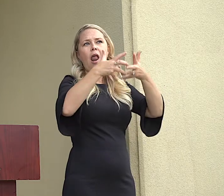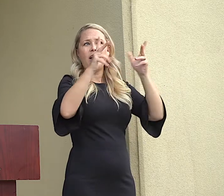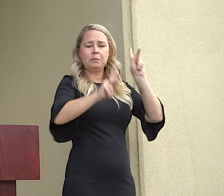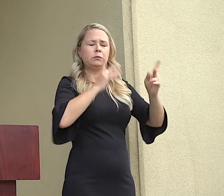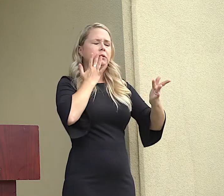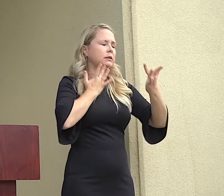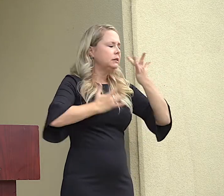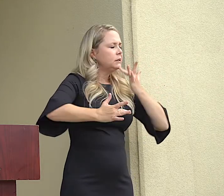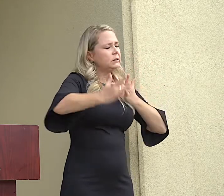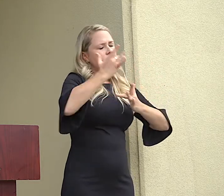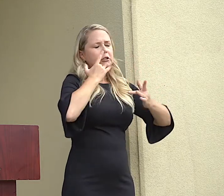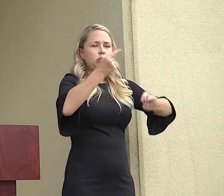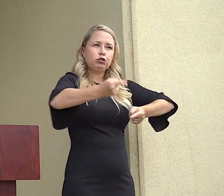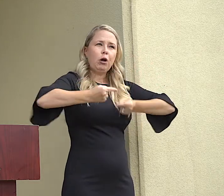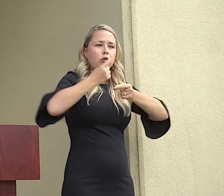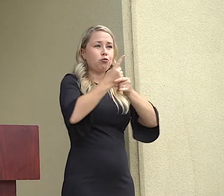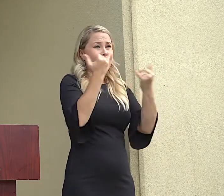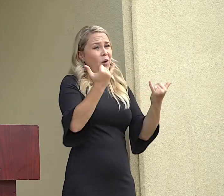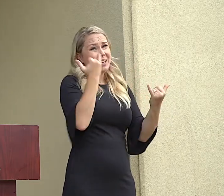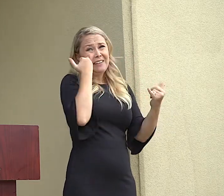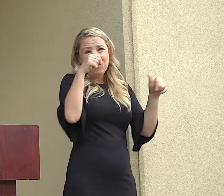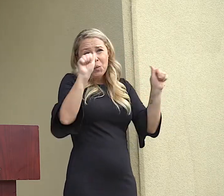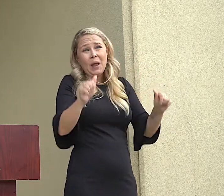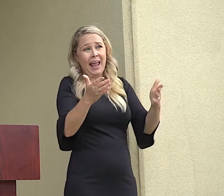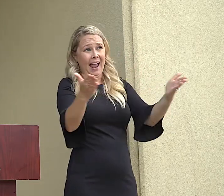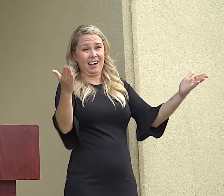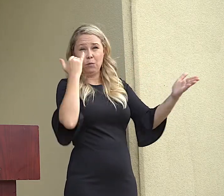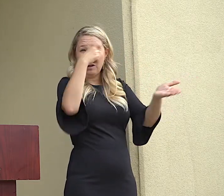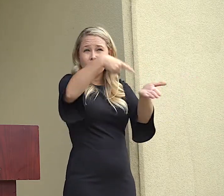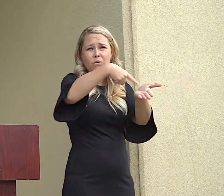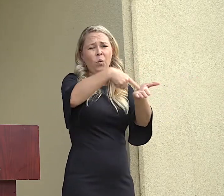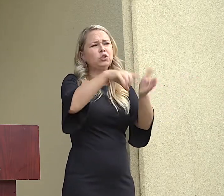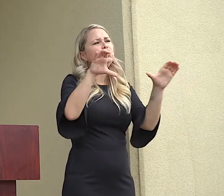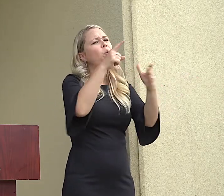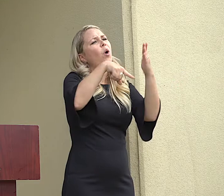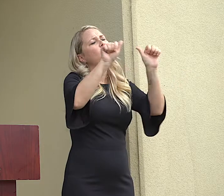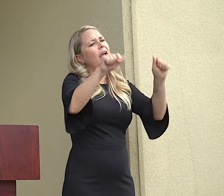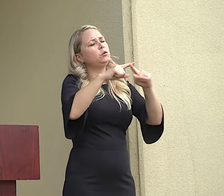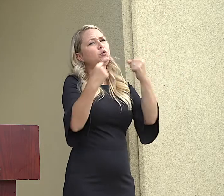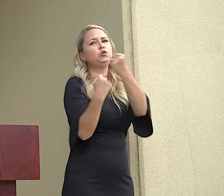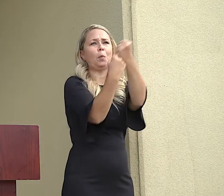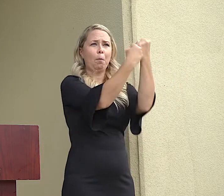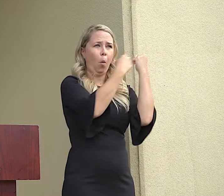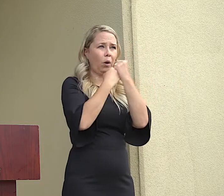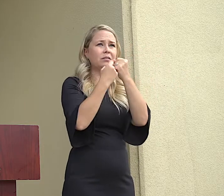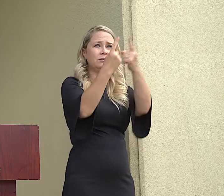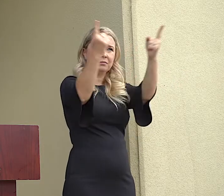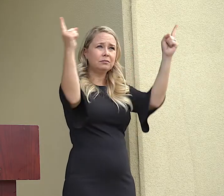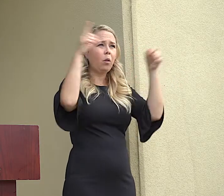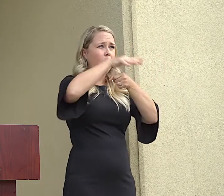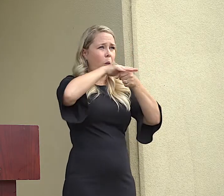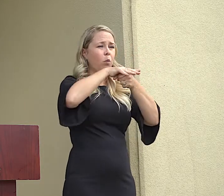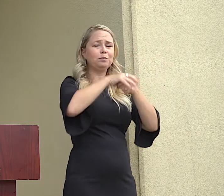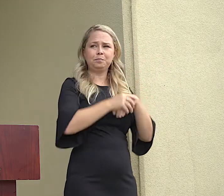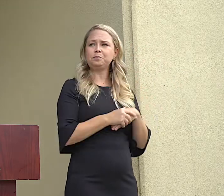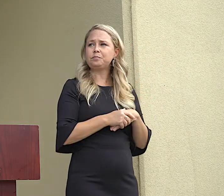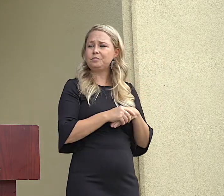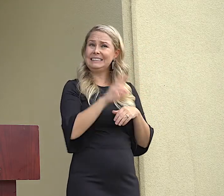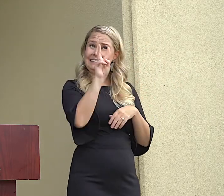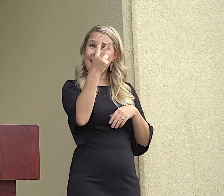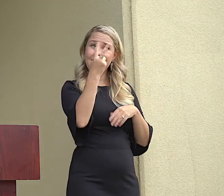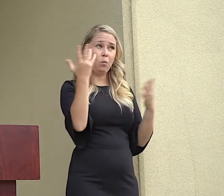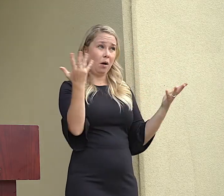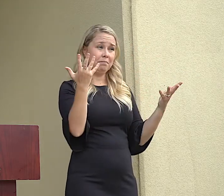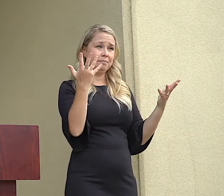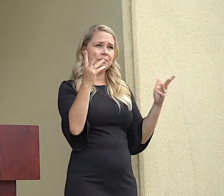who are struggling right now. So if you can, do what you can to support those around you in need. The second thing I would say is stay